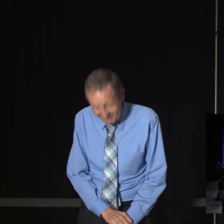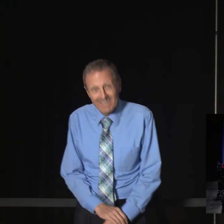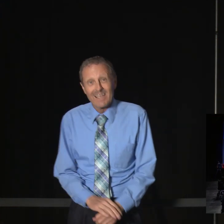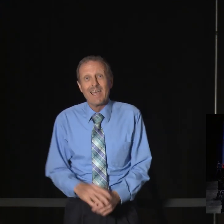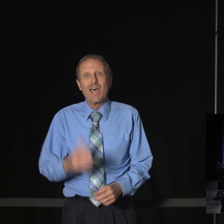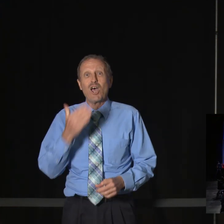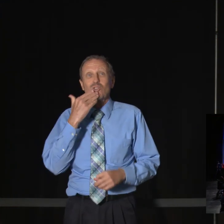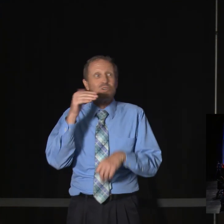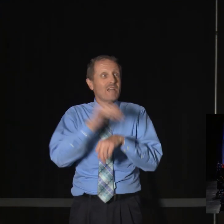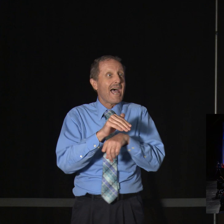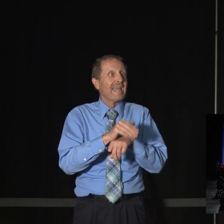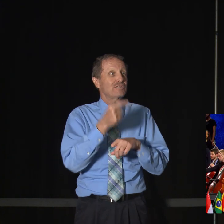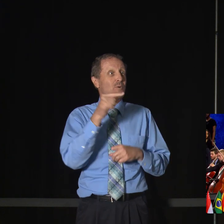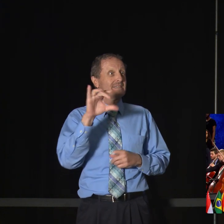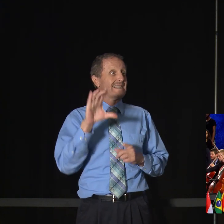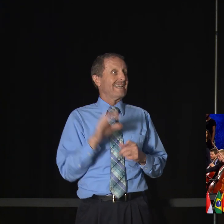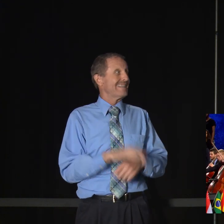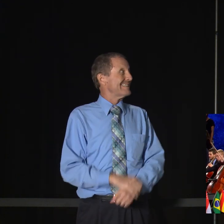Buenas noches, GYC. Buenas noches.